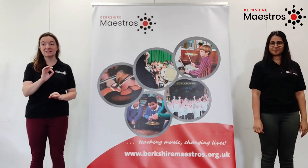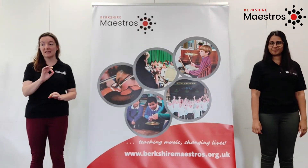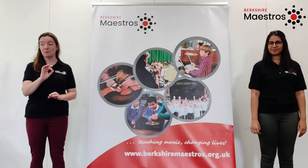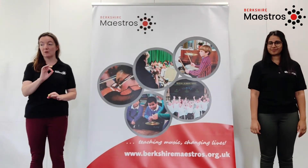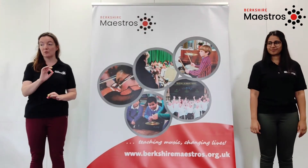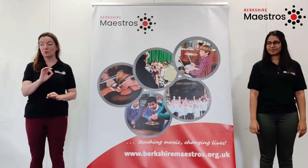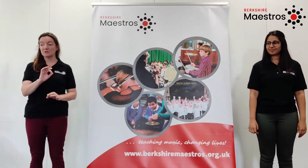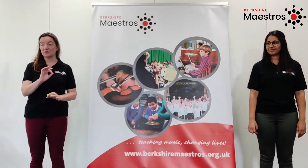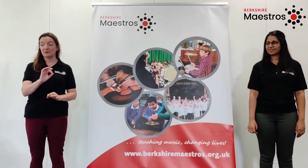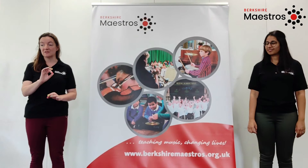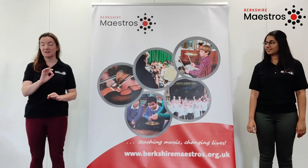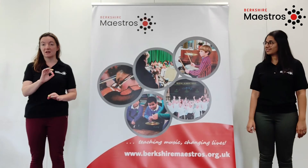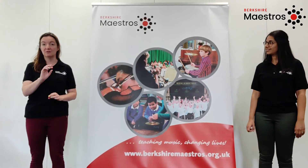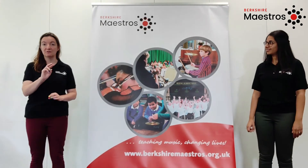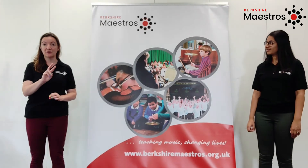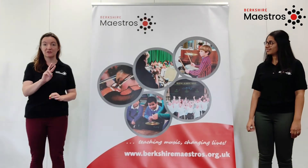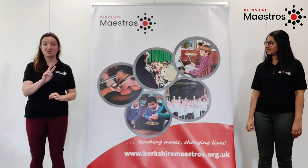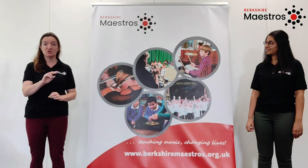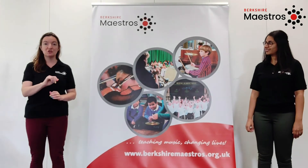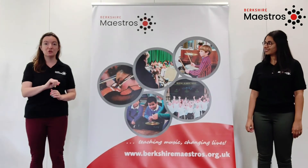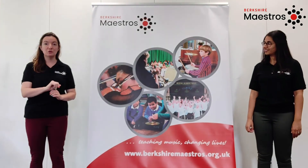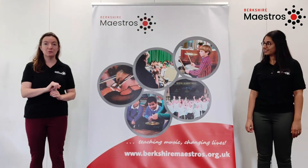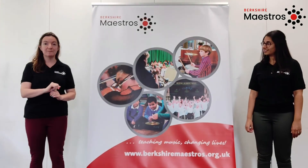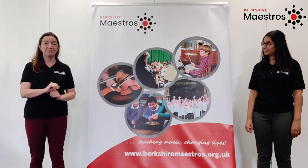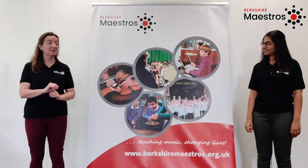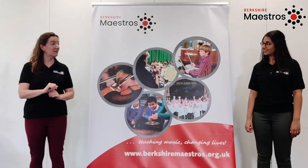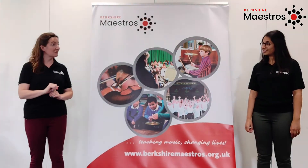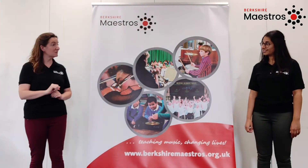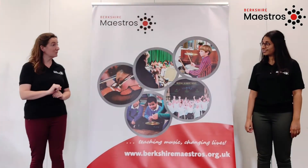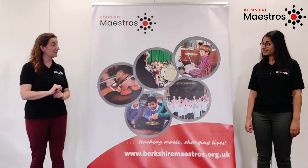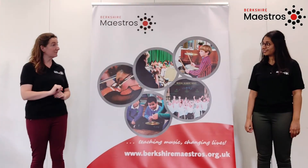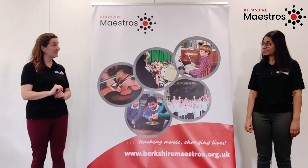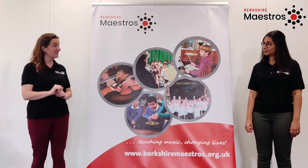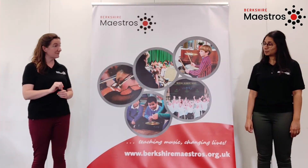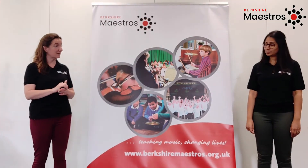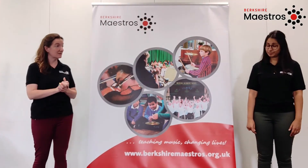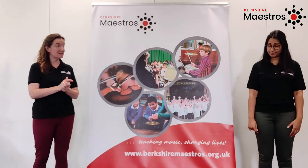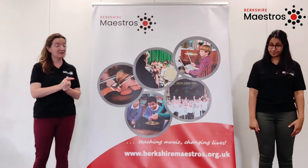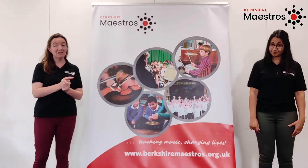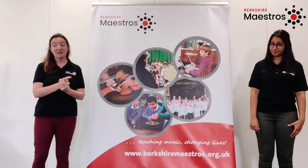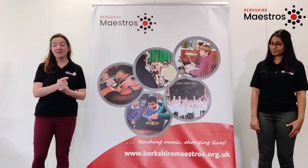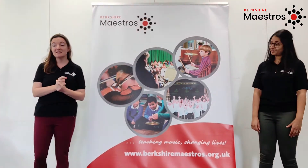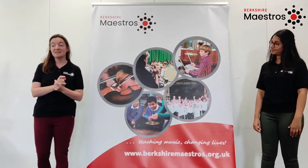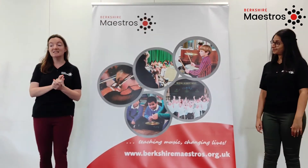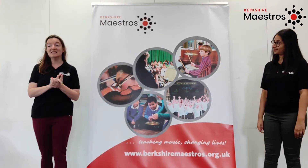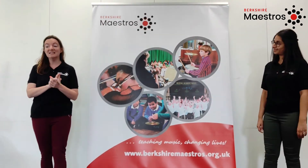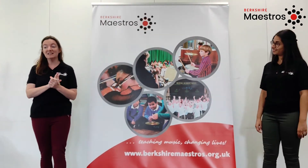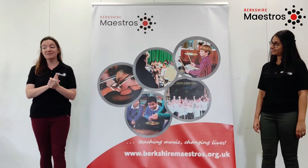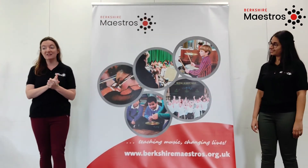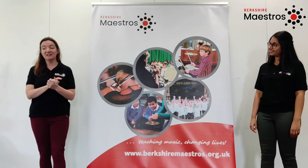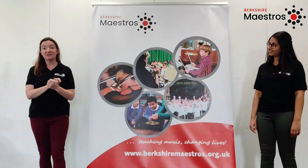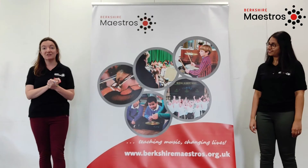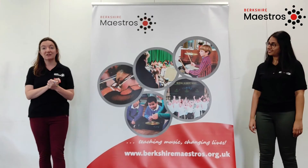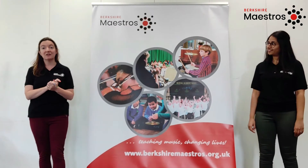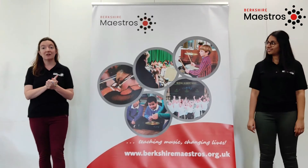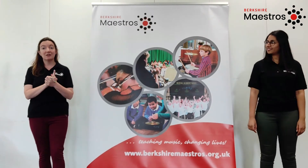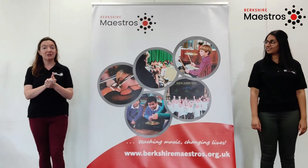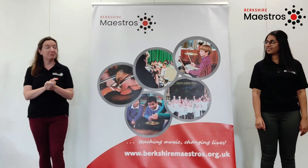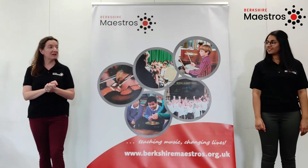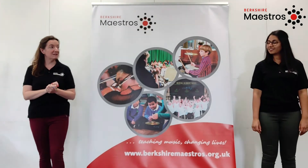today we are also going to learn verse 2. Now, the story for this verse is that near the village, the